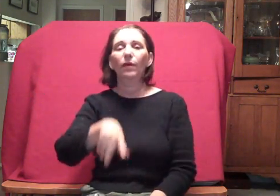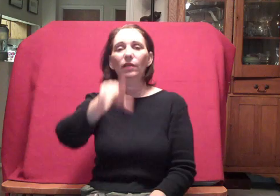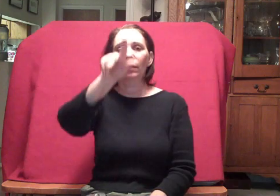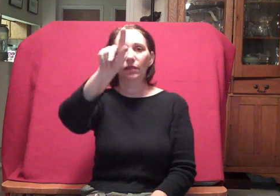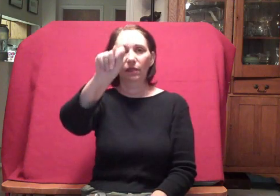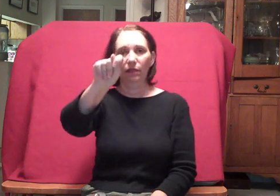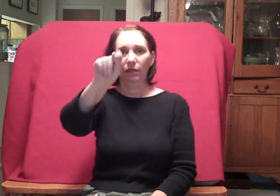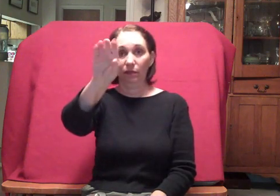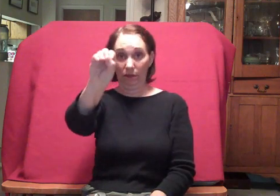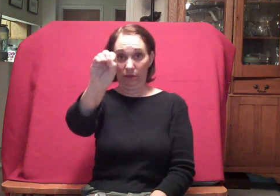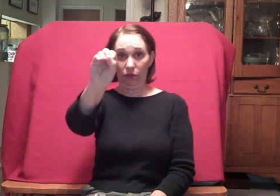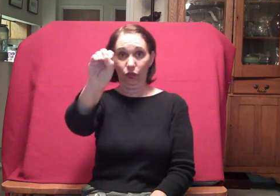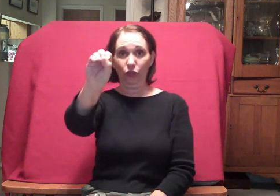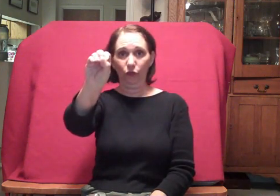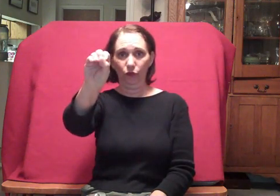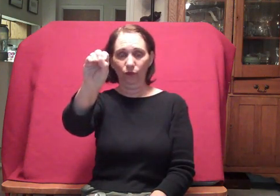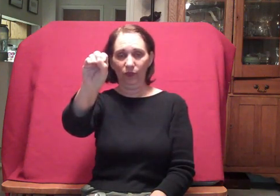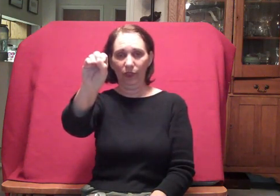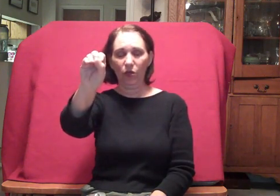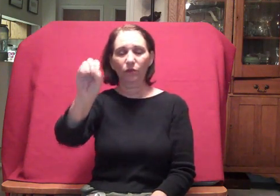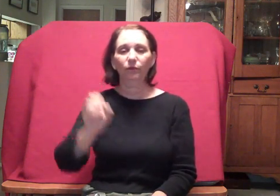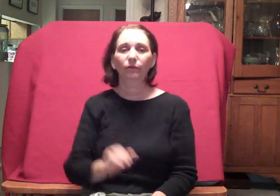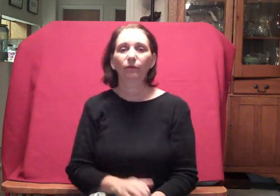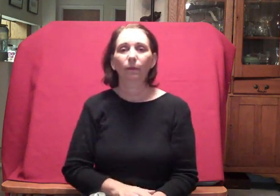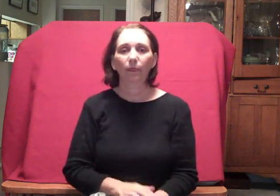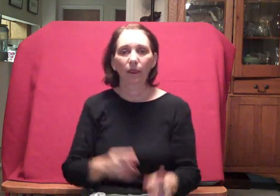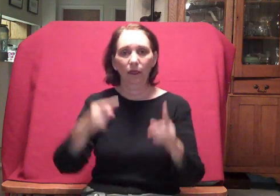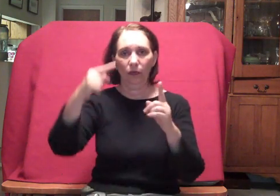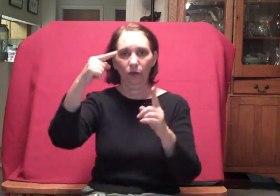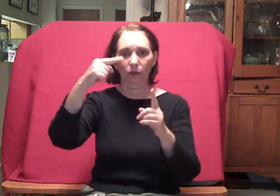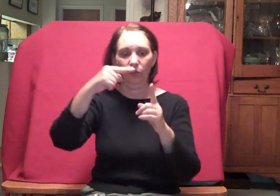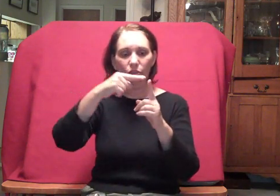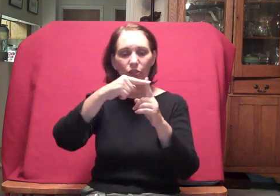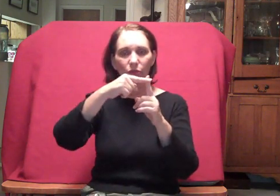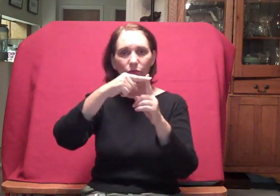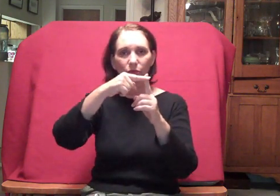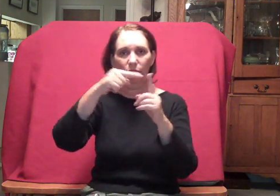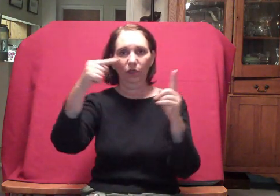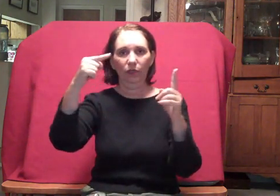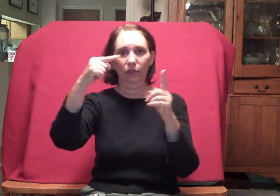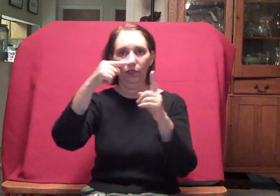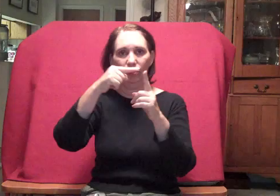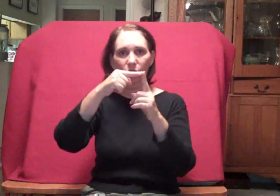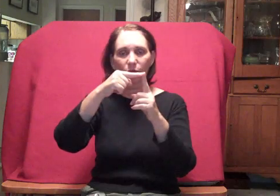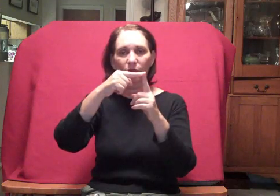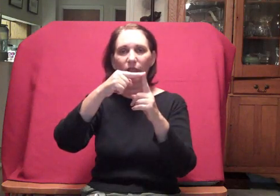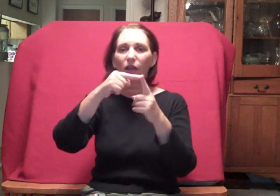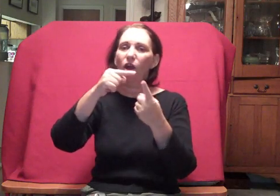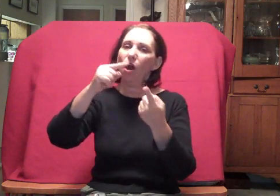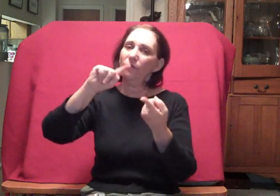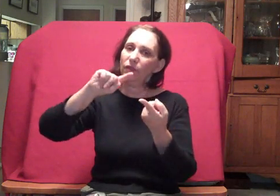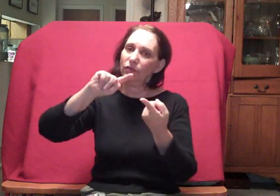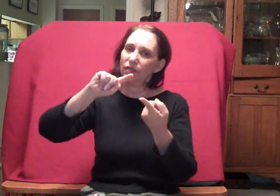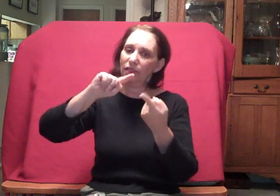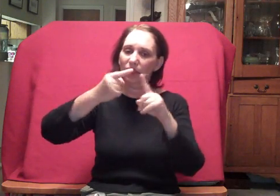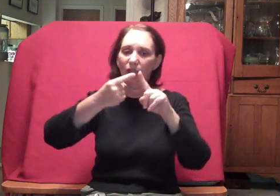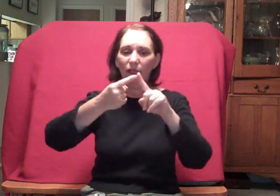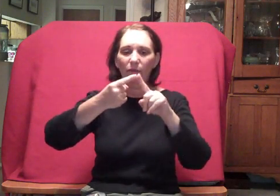but to. T-O. To. To. Often you'll see people